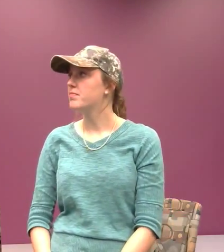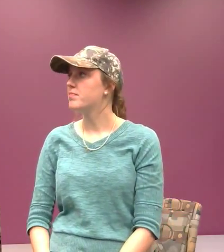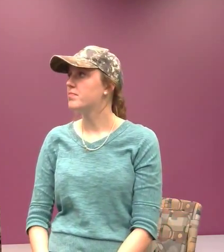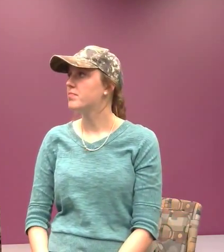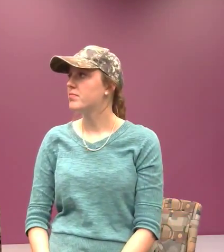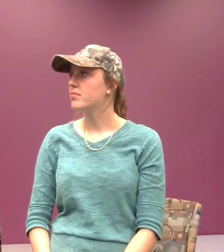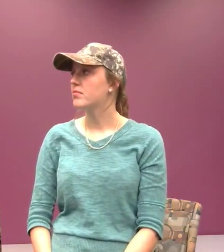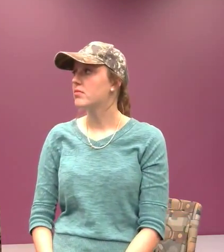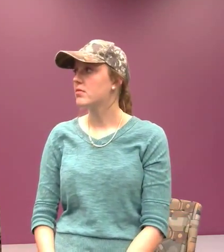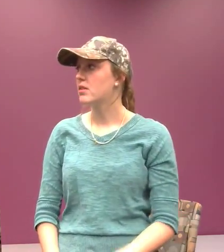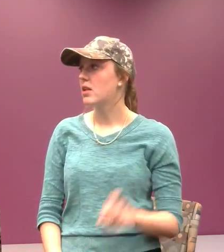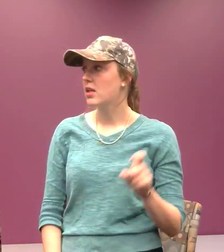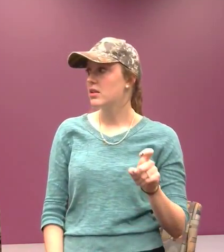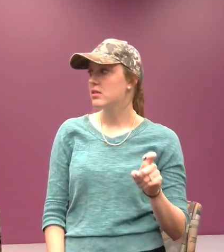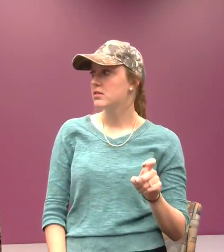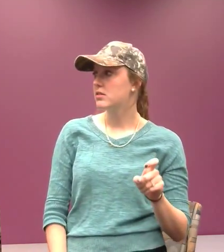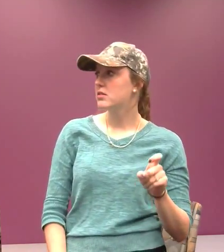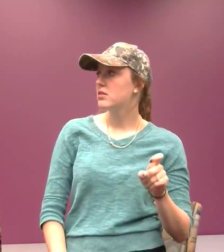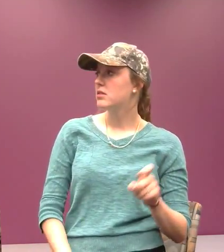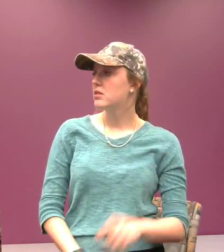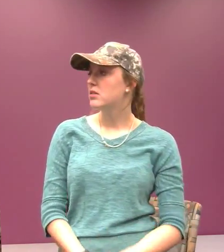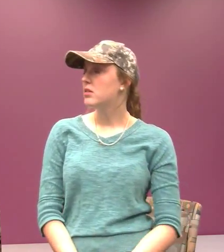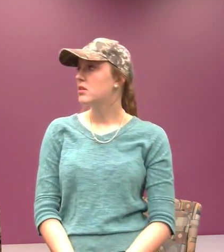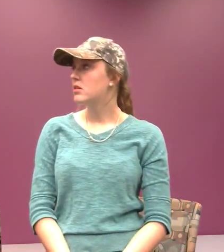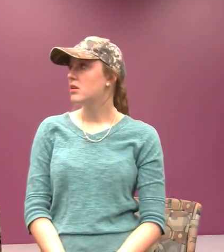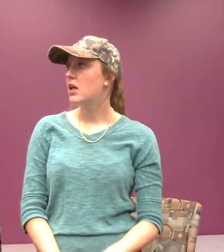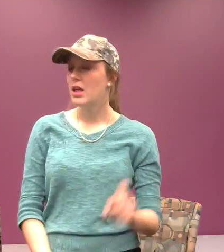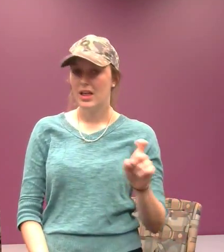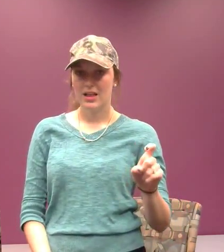And there's no need here to go x times x times x.